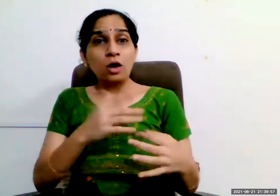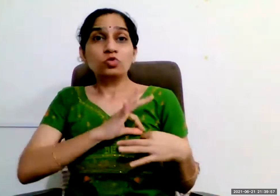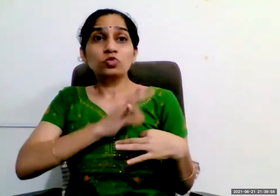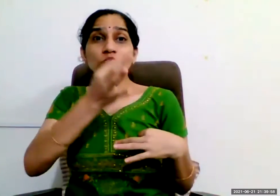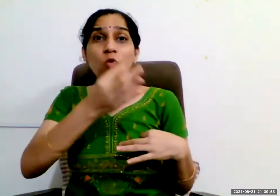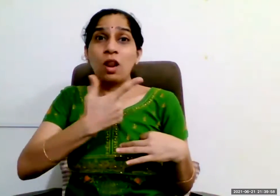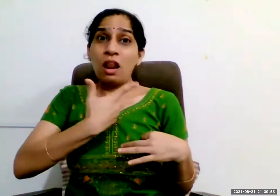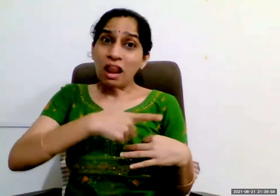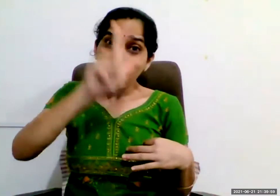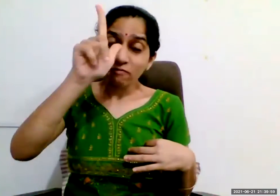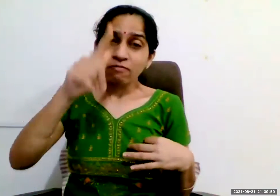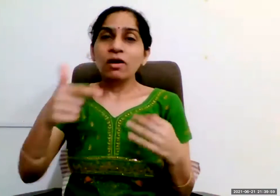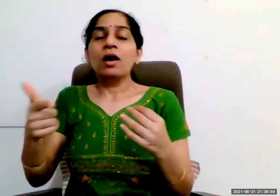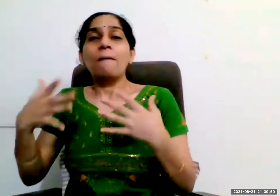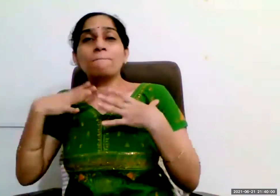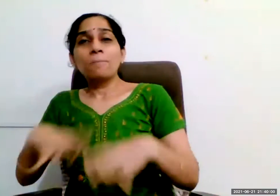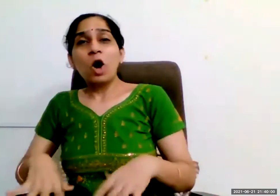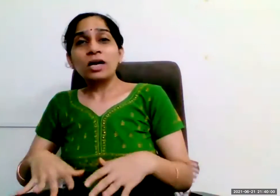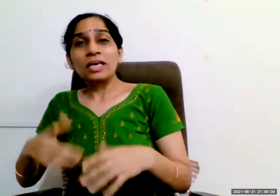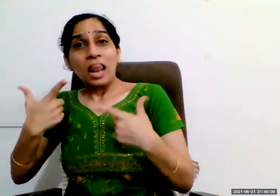body, which is temporary, and we have a soul which is permanent.